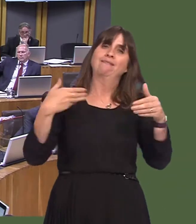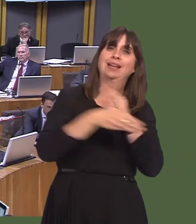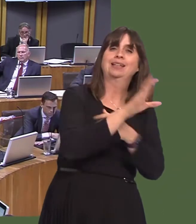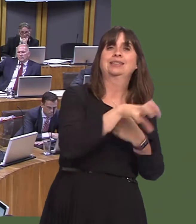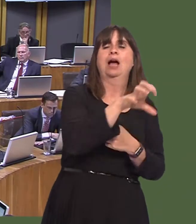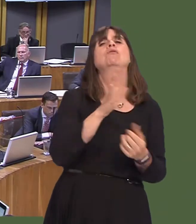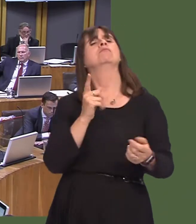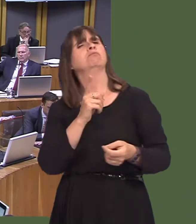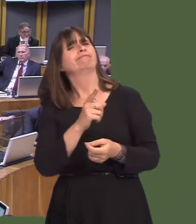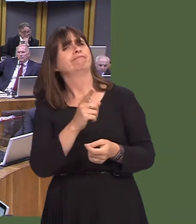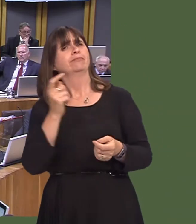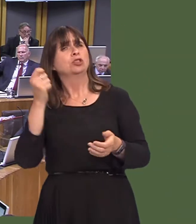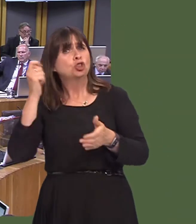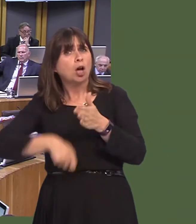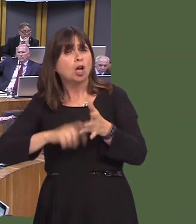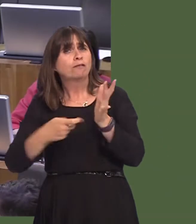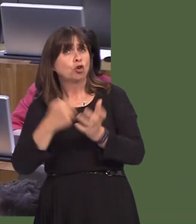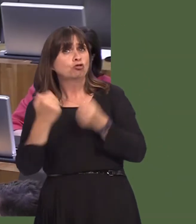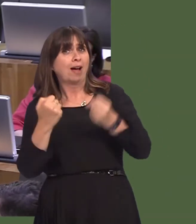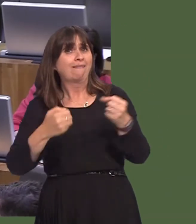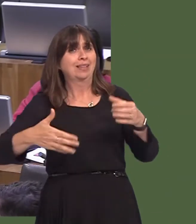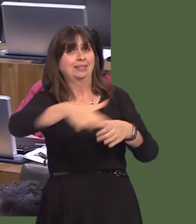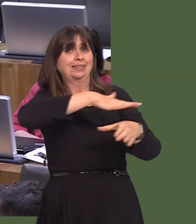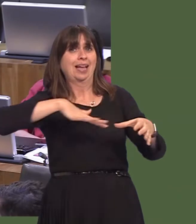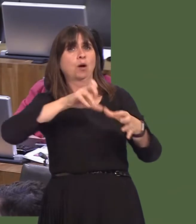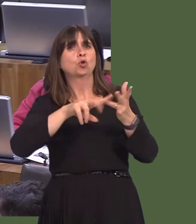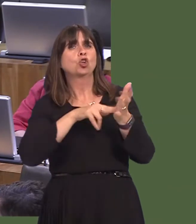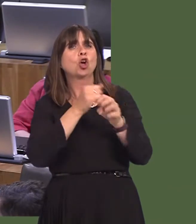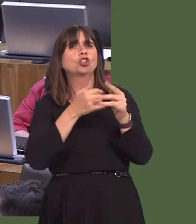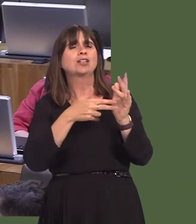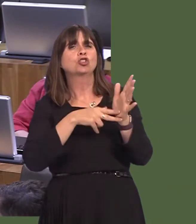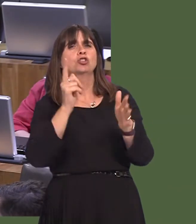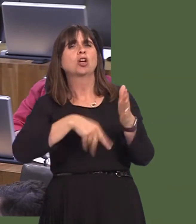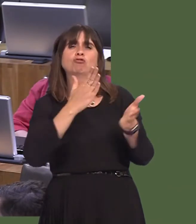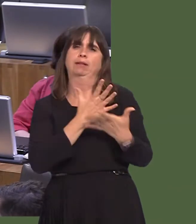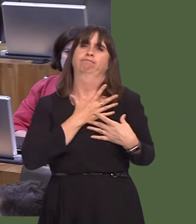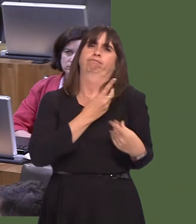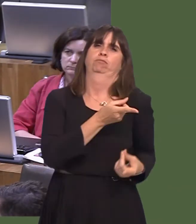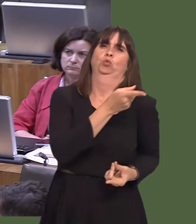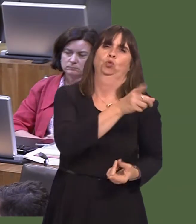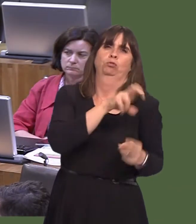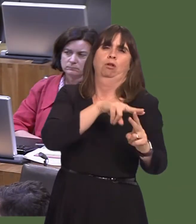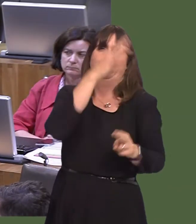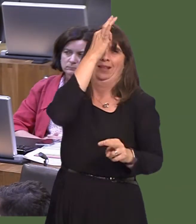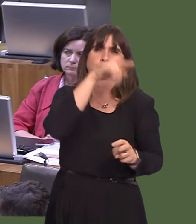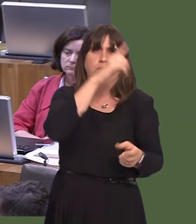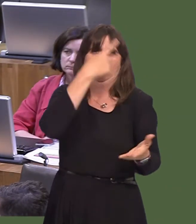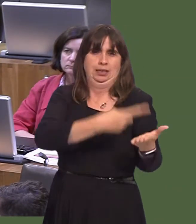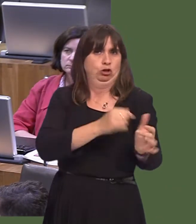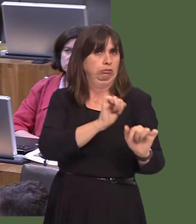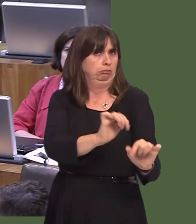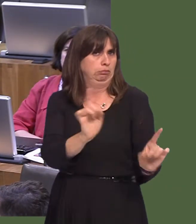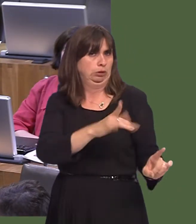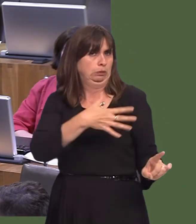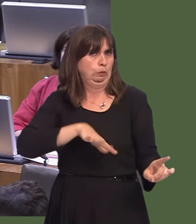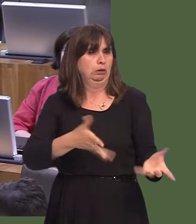for Cardiff Council. With the metro, the fundamental principle of the metro that I wanted to ensure was